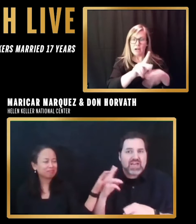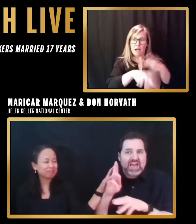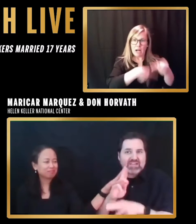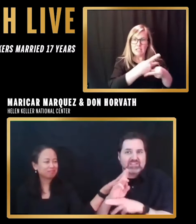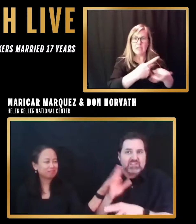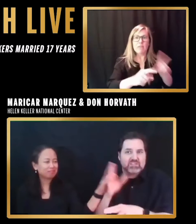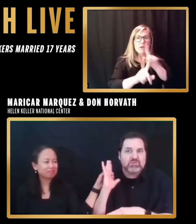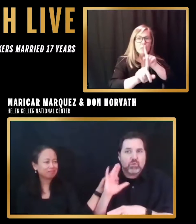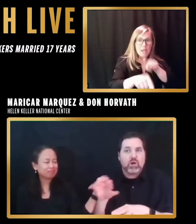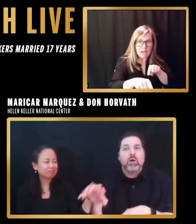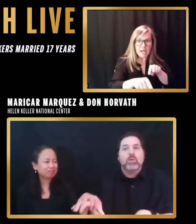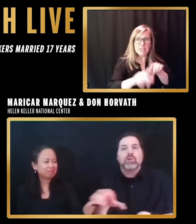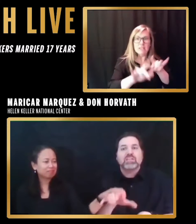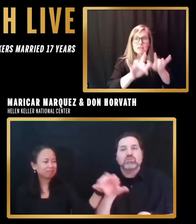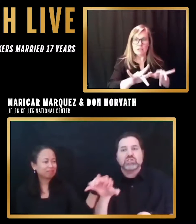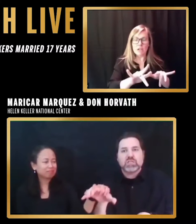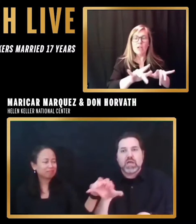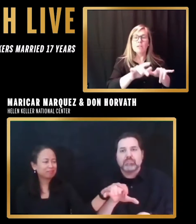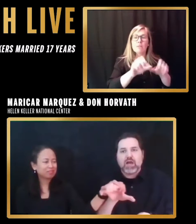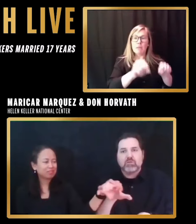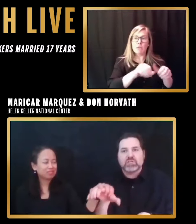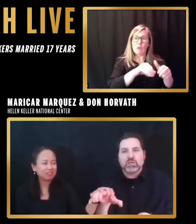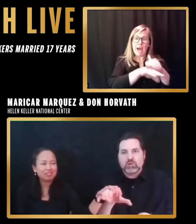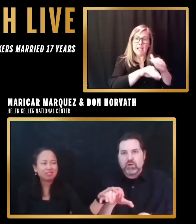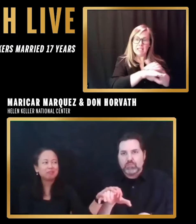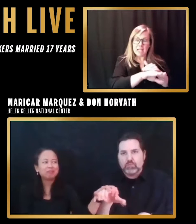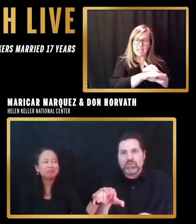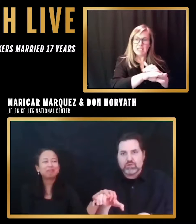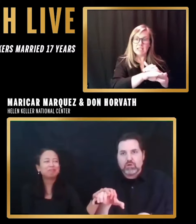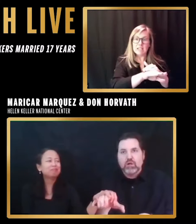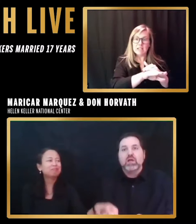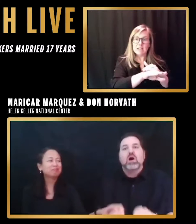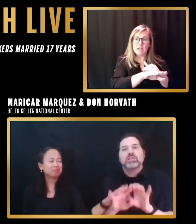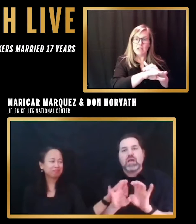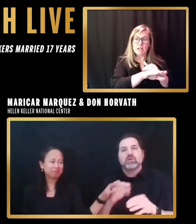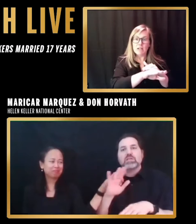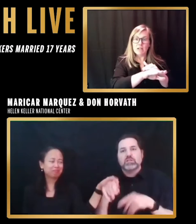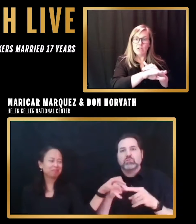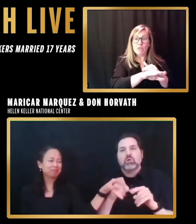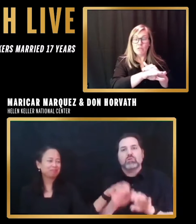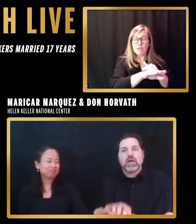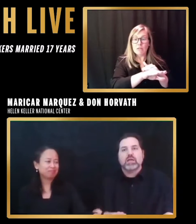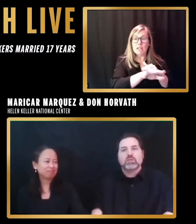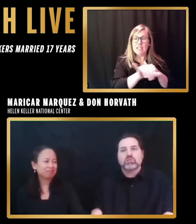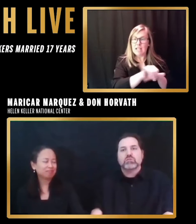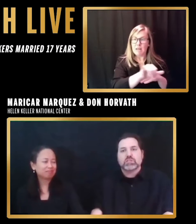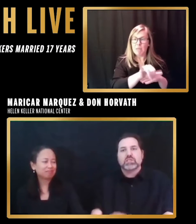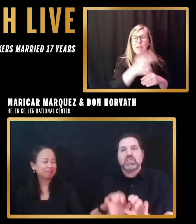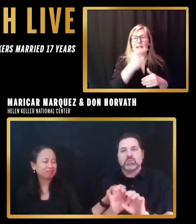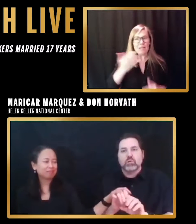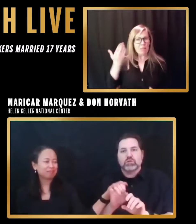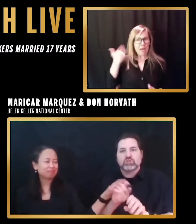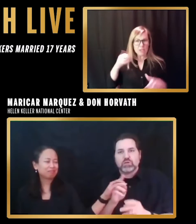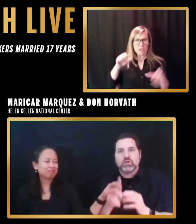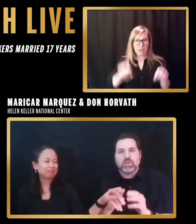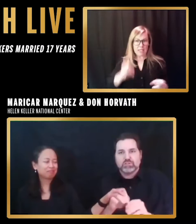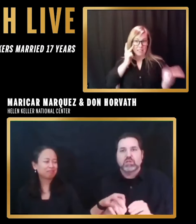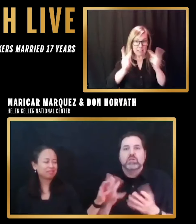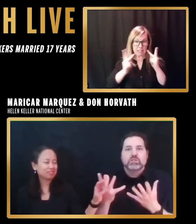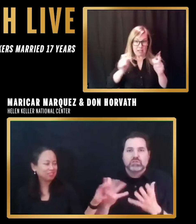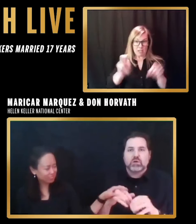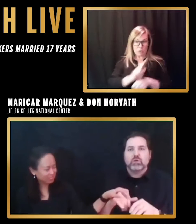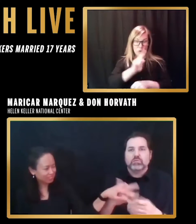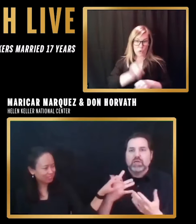used to access before by using a mouse and a pointer. Now he can do all that using the keyboard